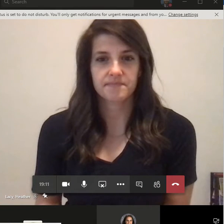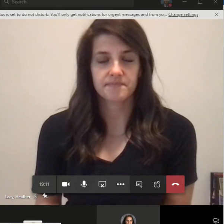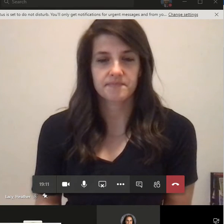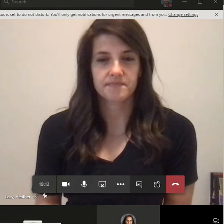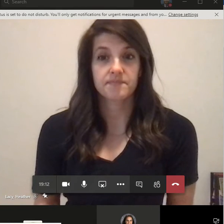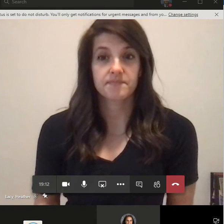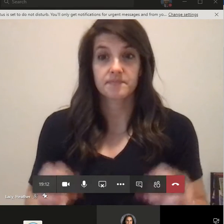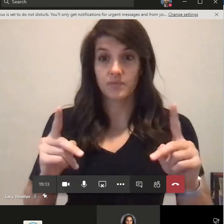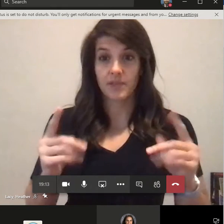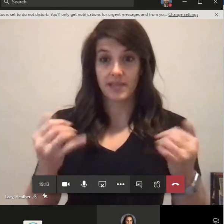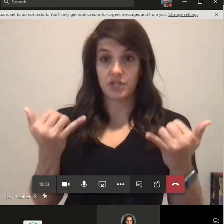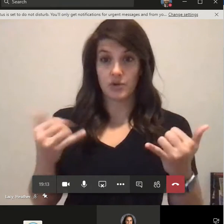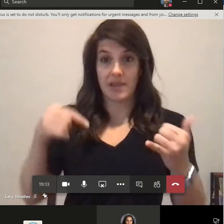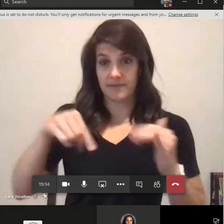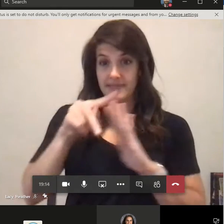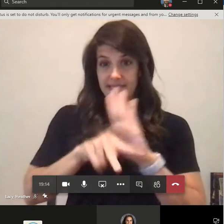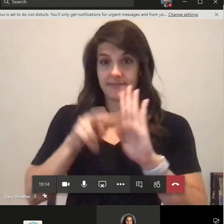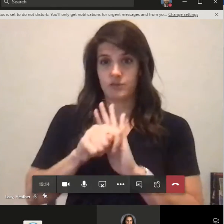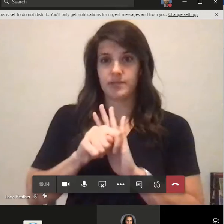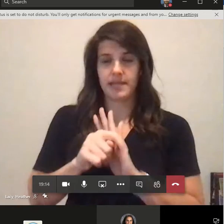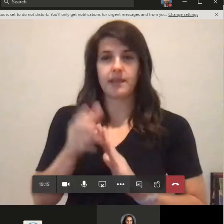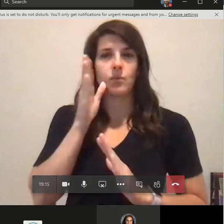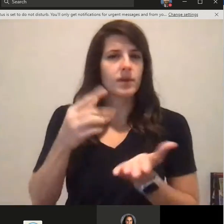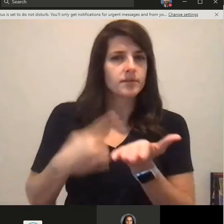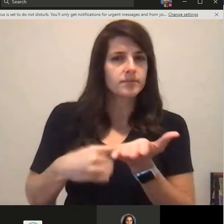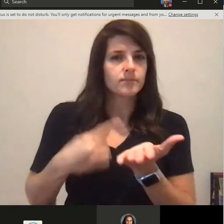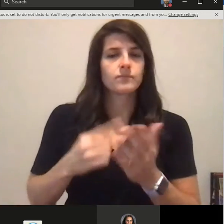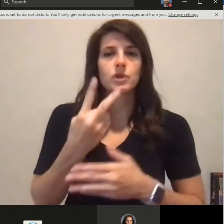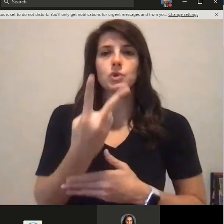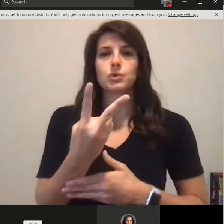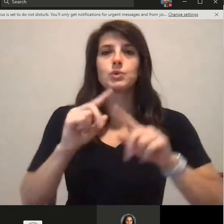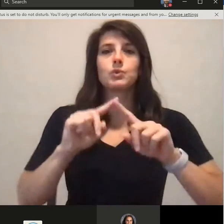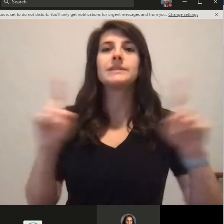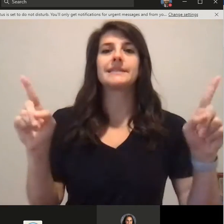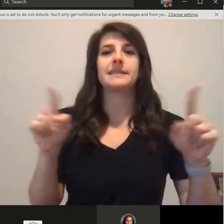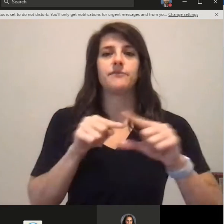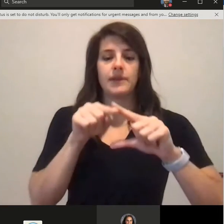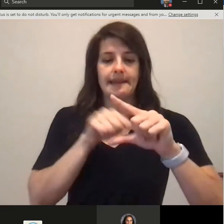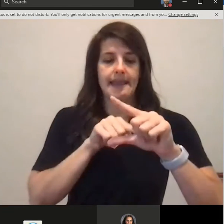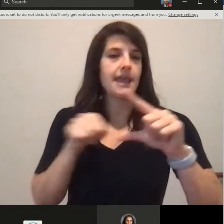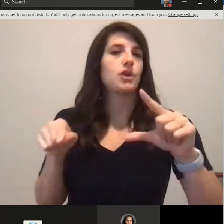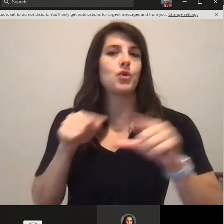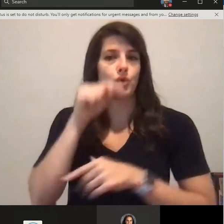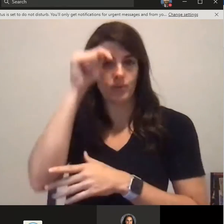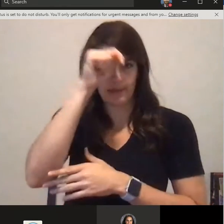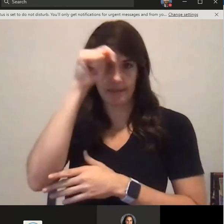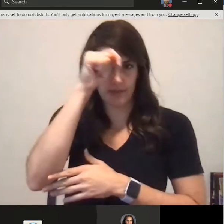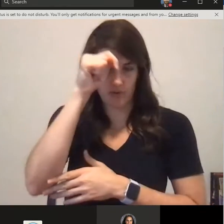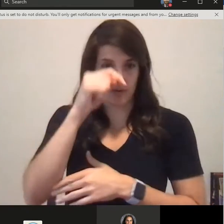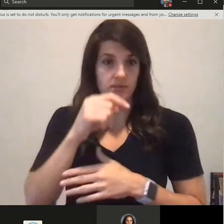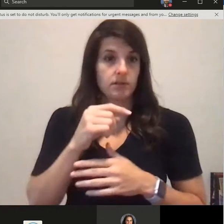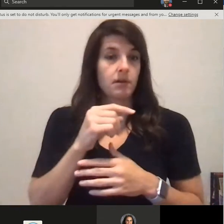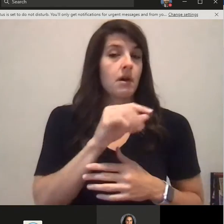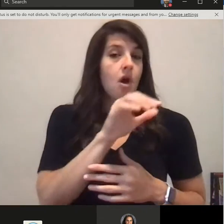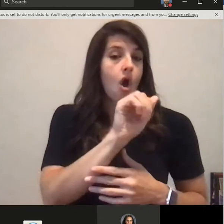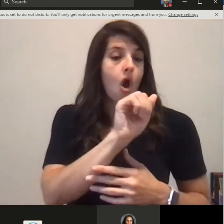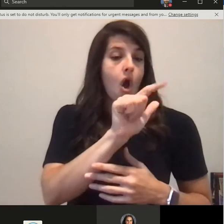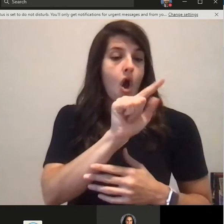In this video, we will be exploring two different angle theories, alternate